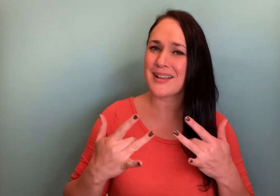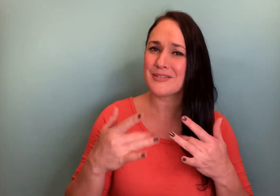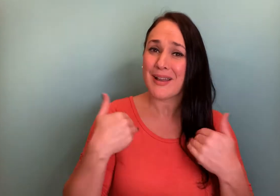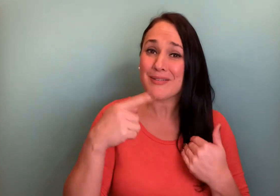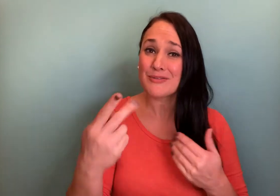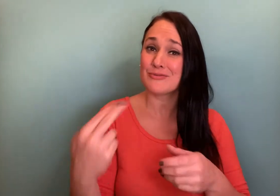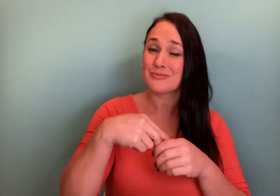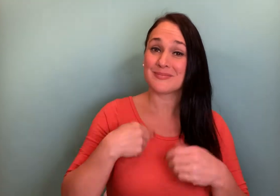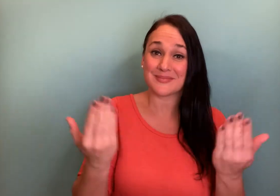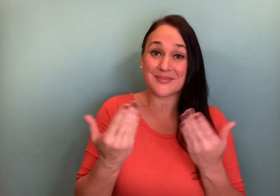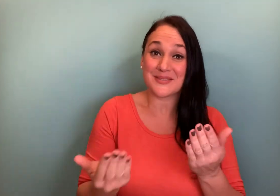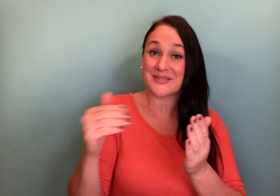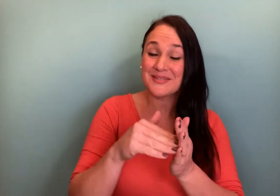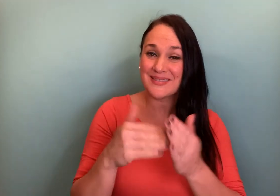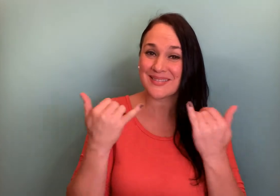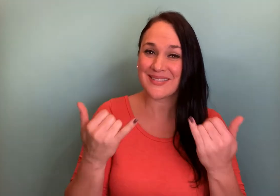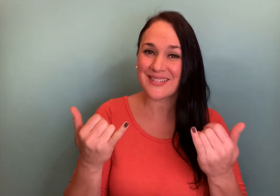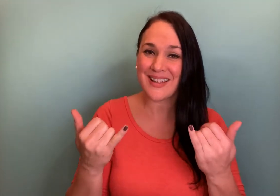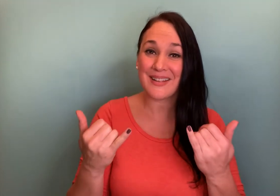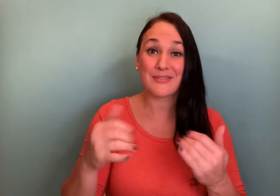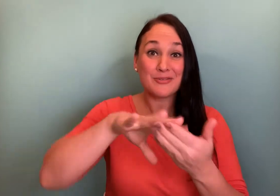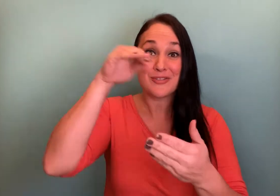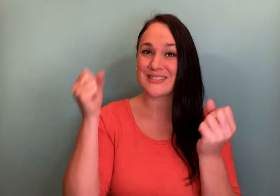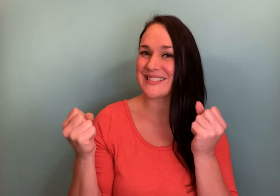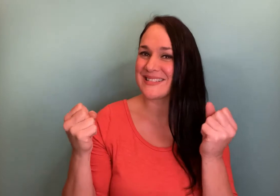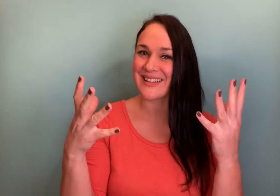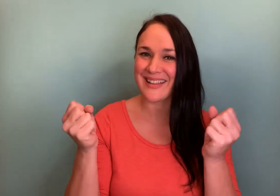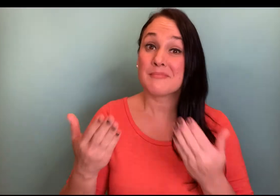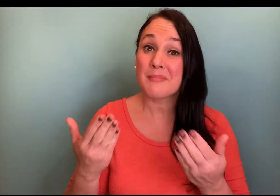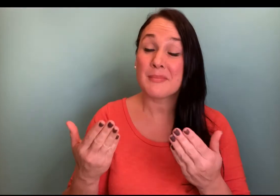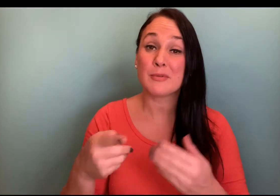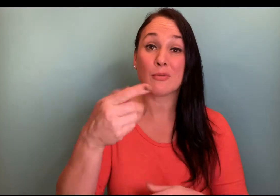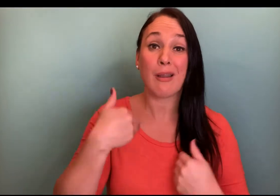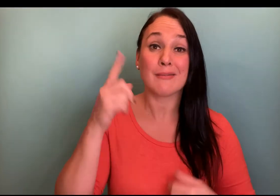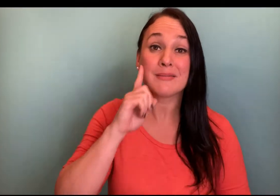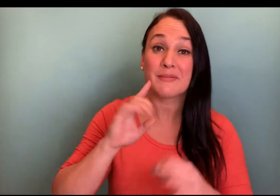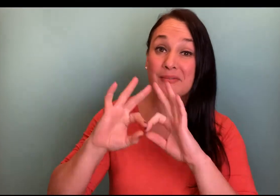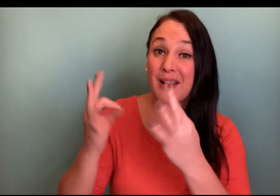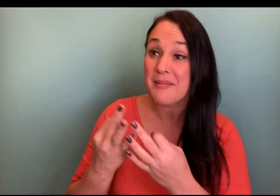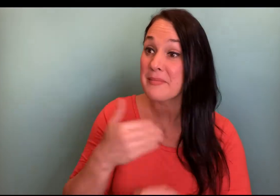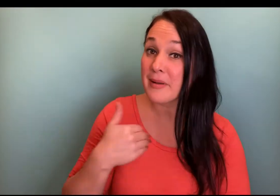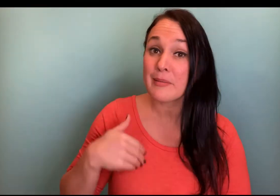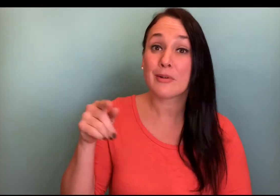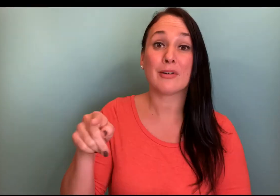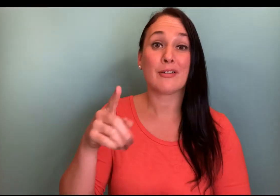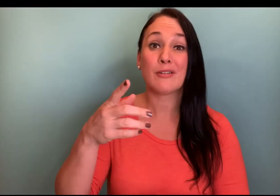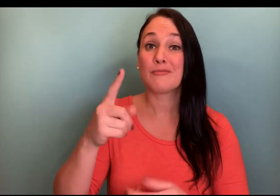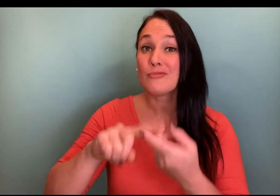Hey everybody, I'm excited to have you join me here once again, and today we're going to learn some signs. Perhaps you have a deaf family